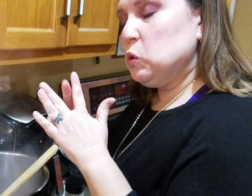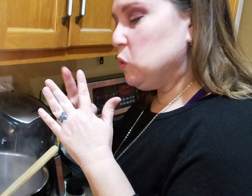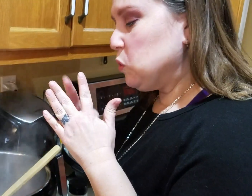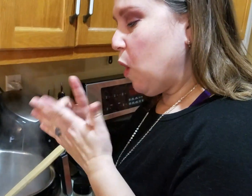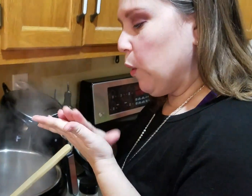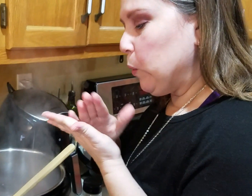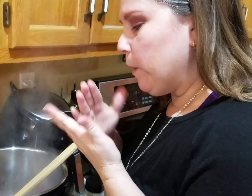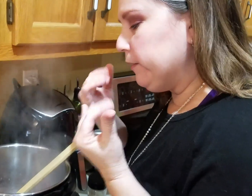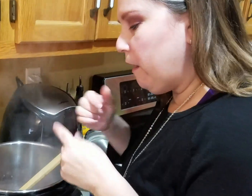It's definitely starting to cook.